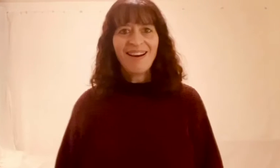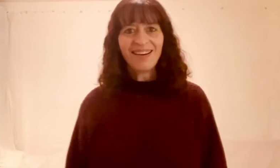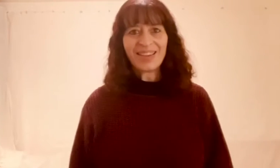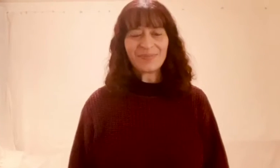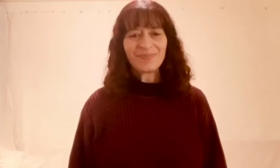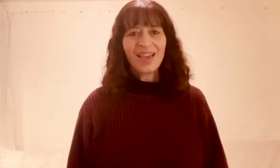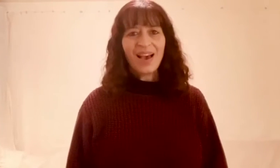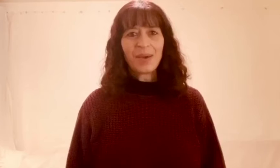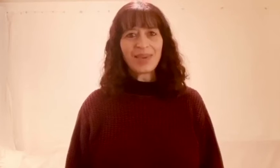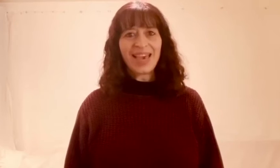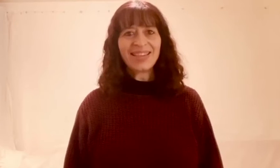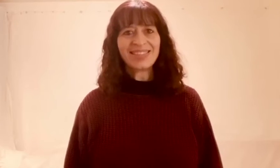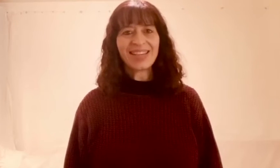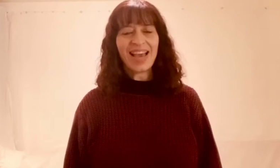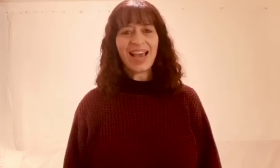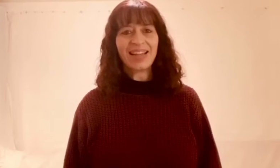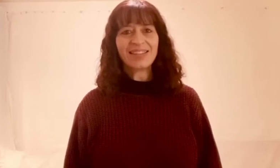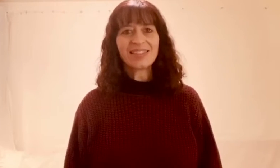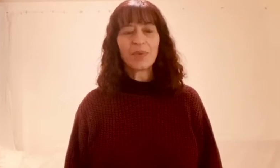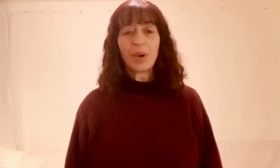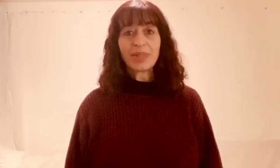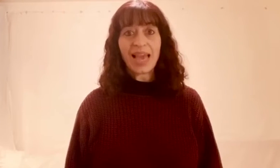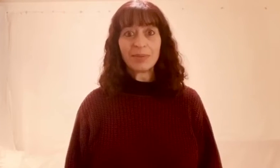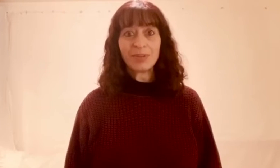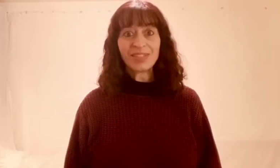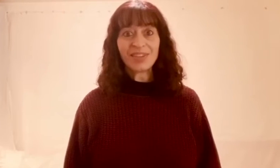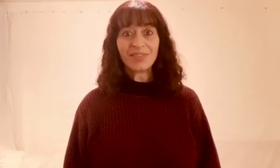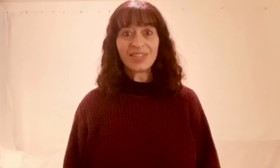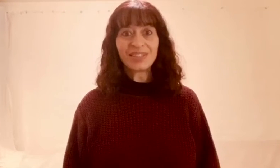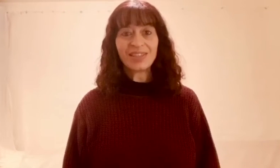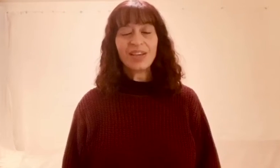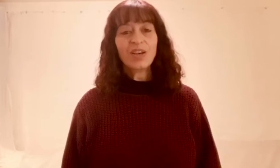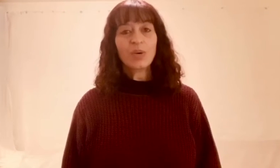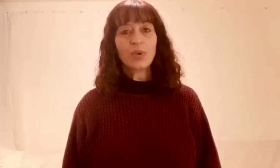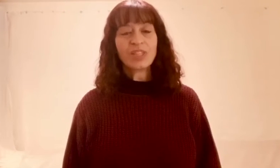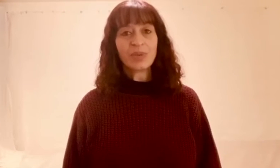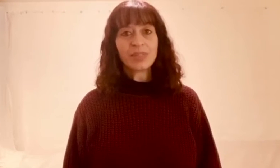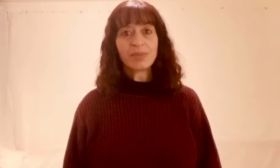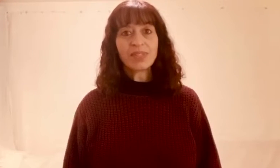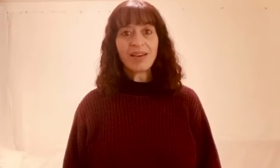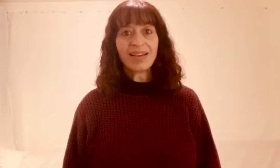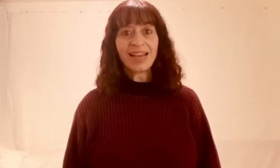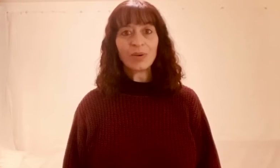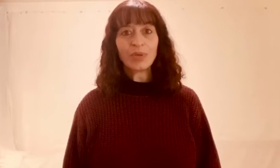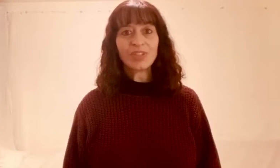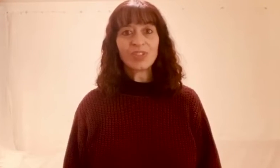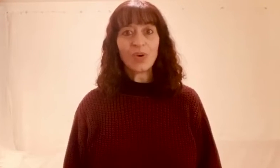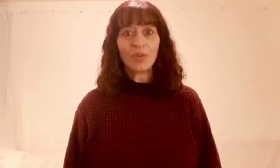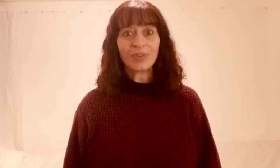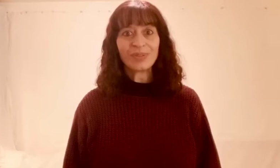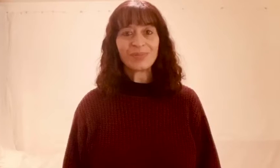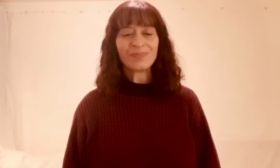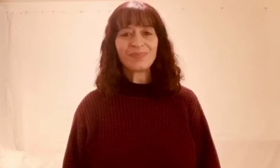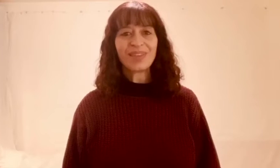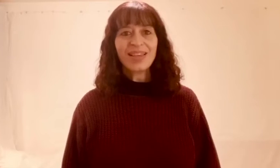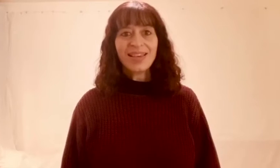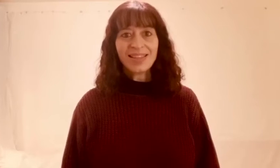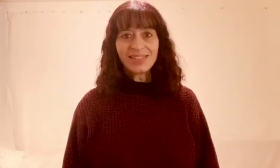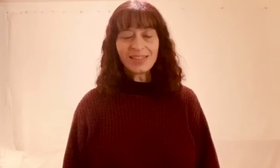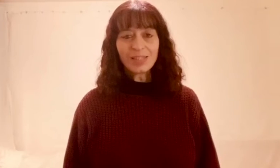Hi, I'm Kate and I work with the Hackney Music Service. We are doing some sign language songs. This is a